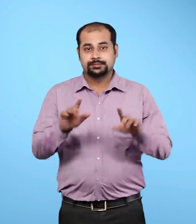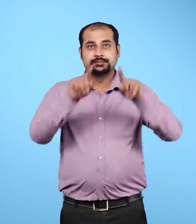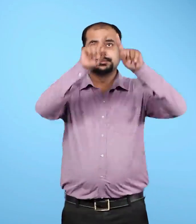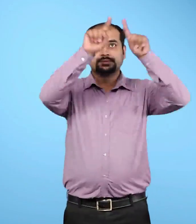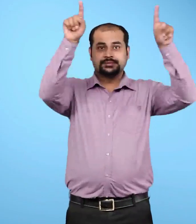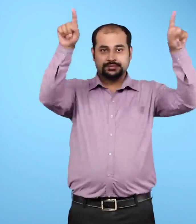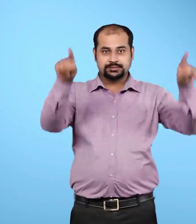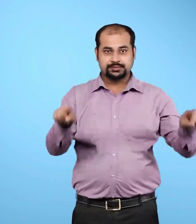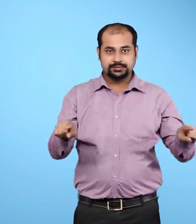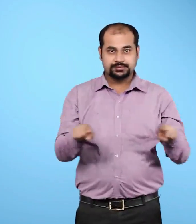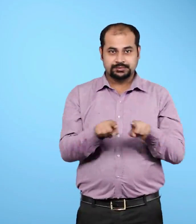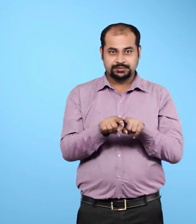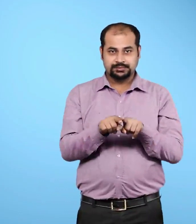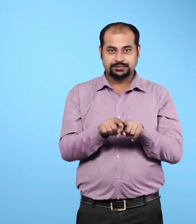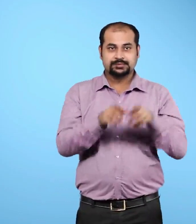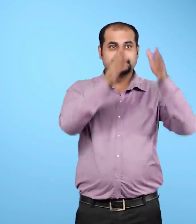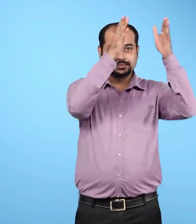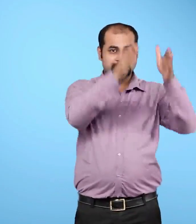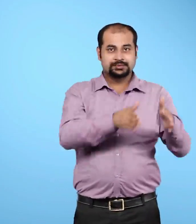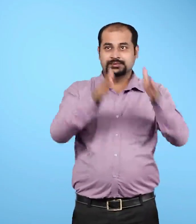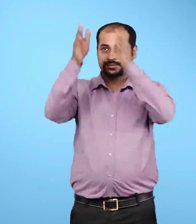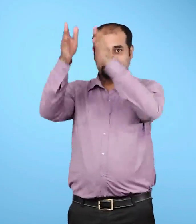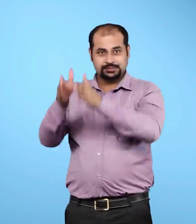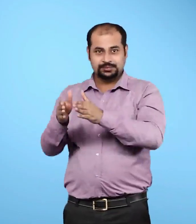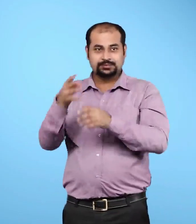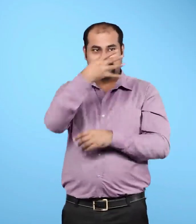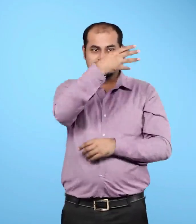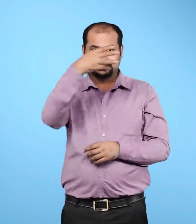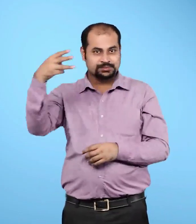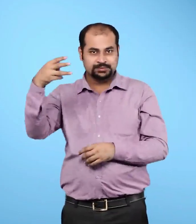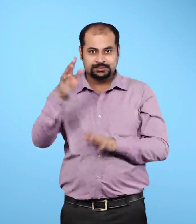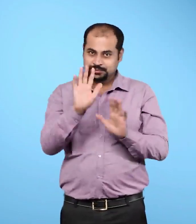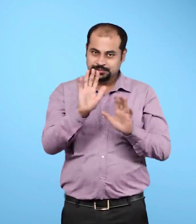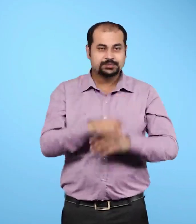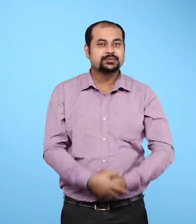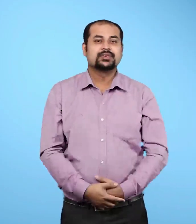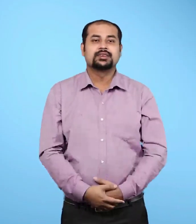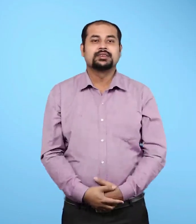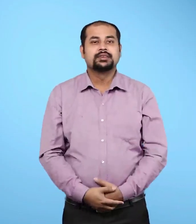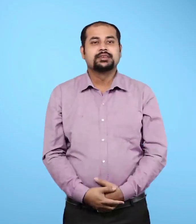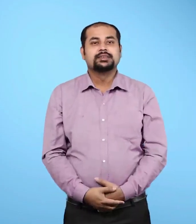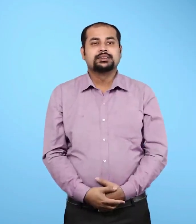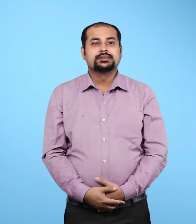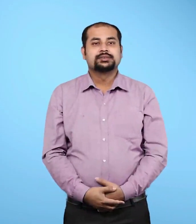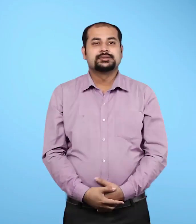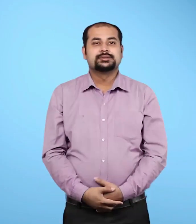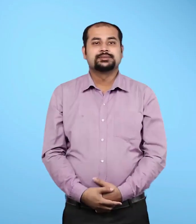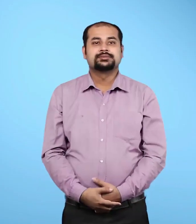instead of pictures. On her right side, the numbers of beads are written in rows and